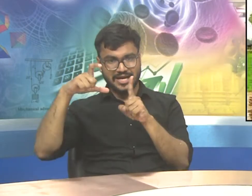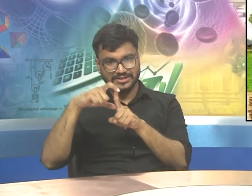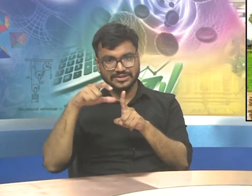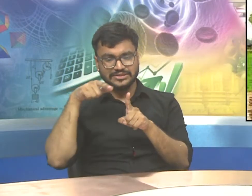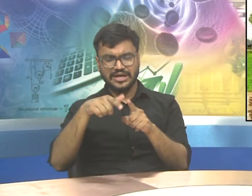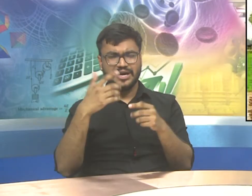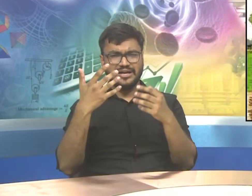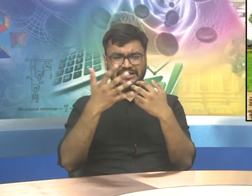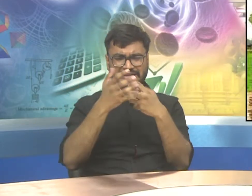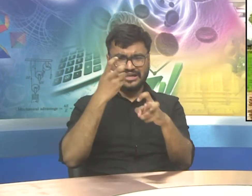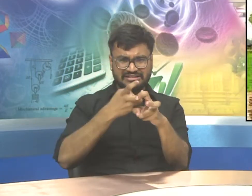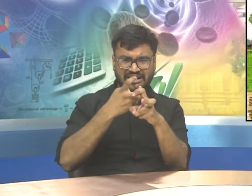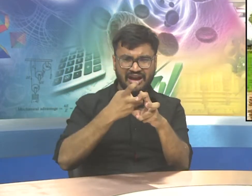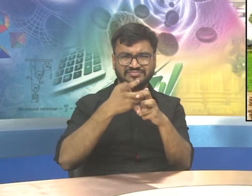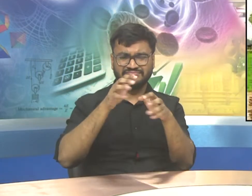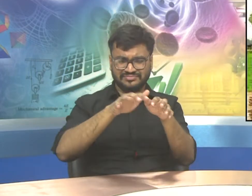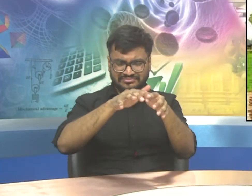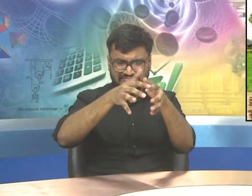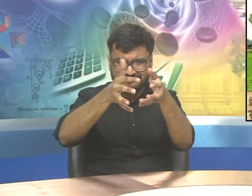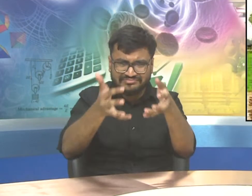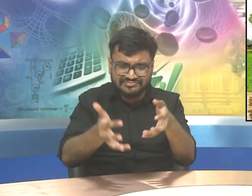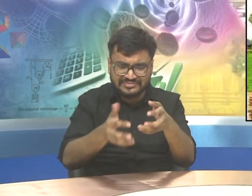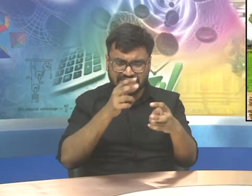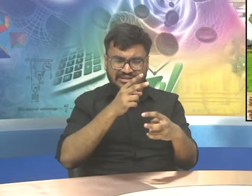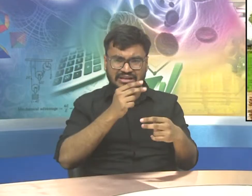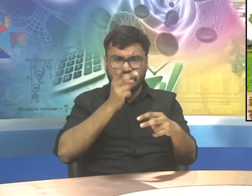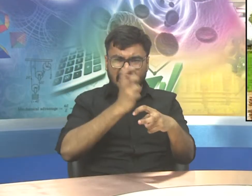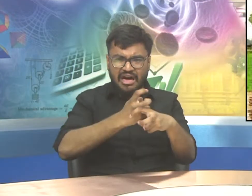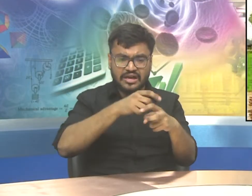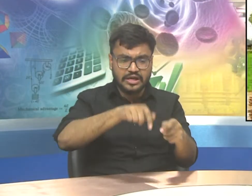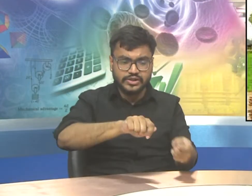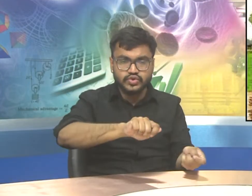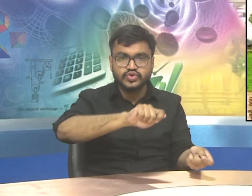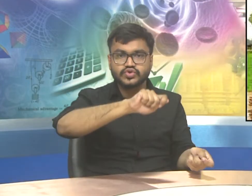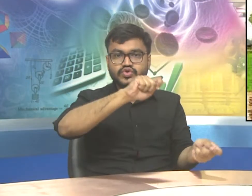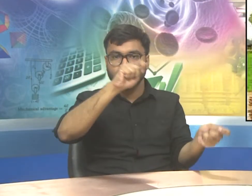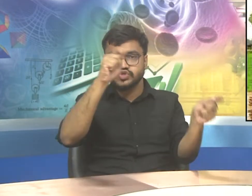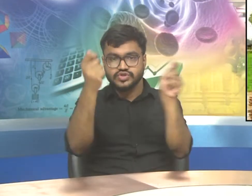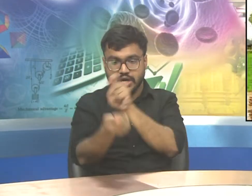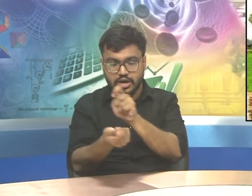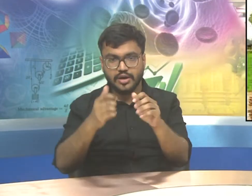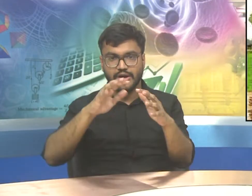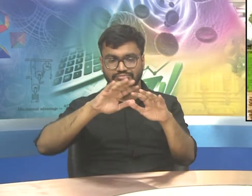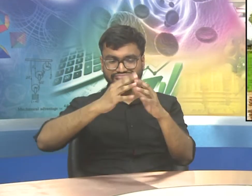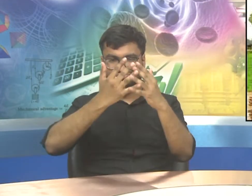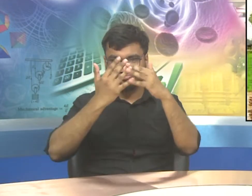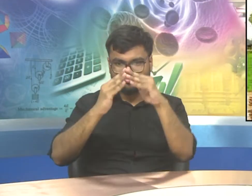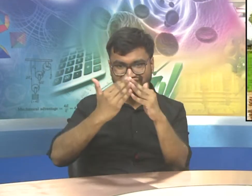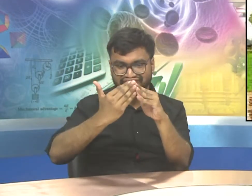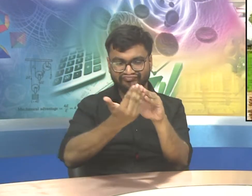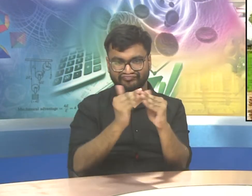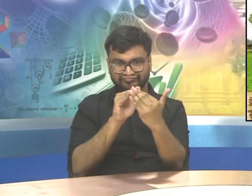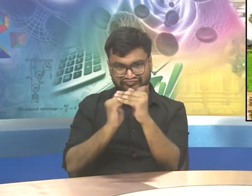Now we are going to start our next topic, which is 2.4 Settled Life